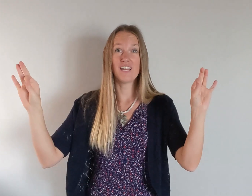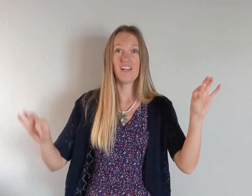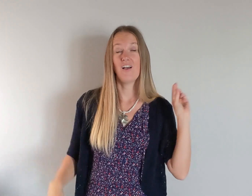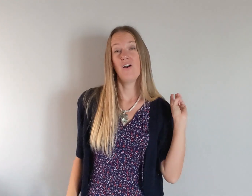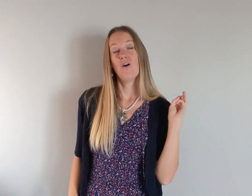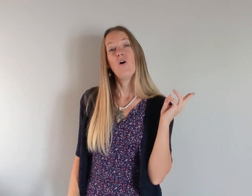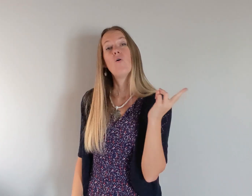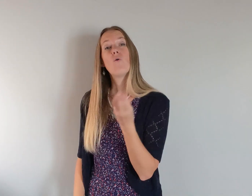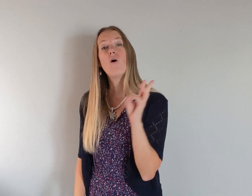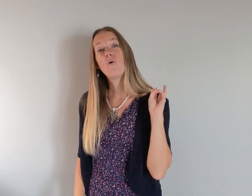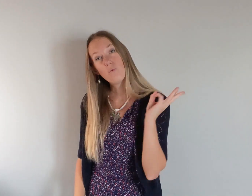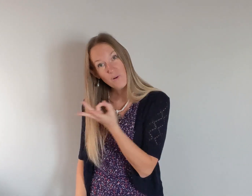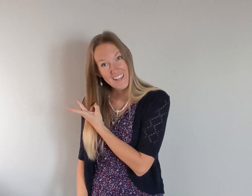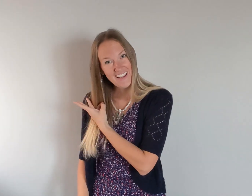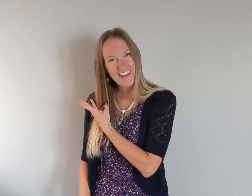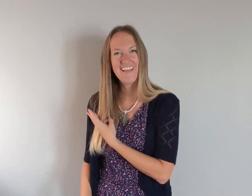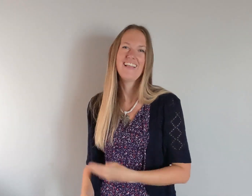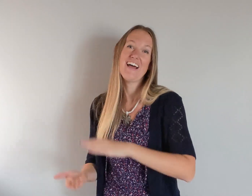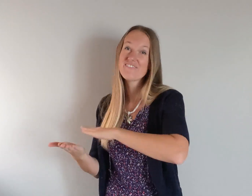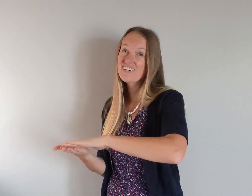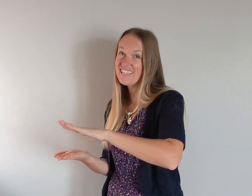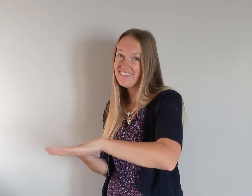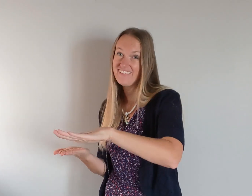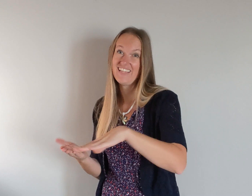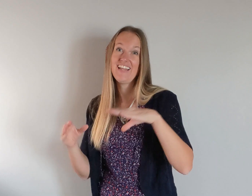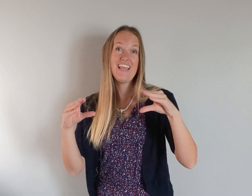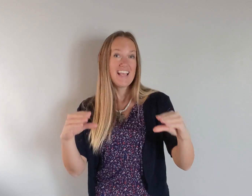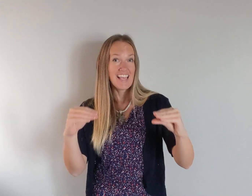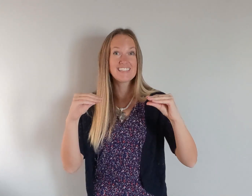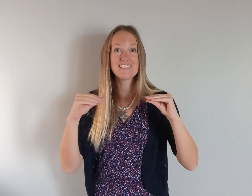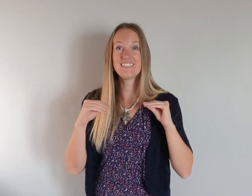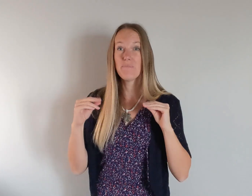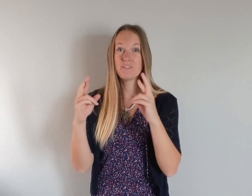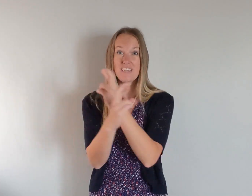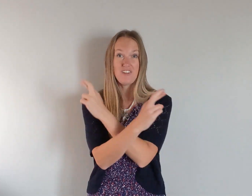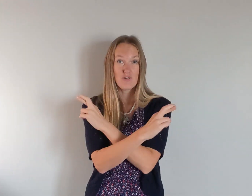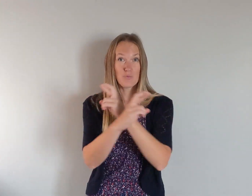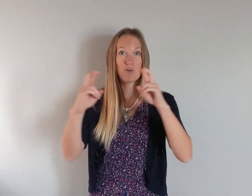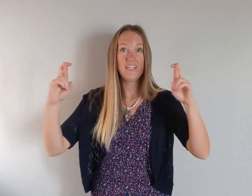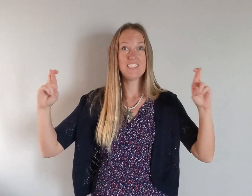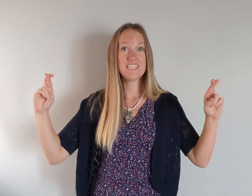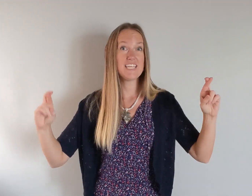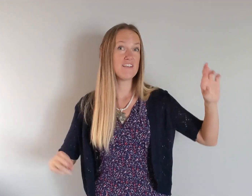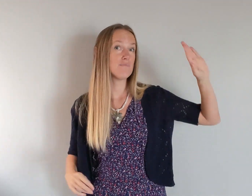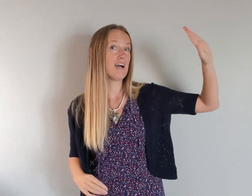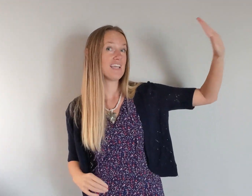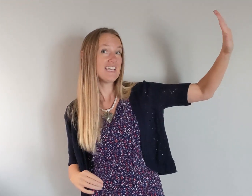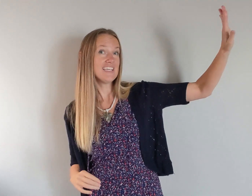free. Oh, we are forgiven, accepted, redeemed by